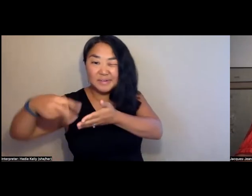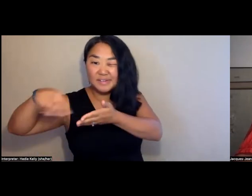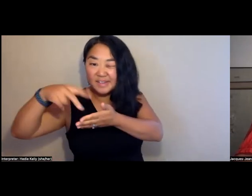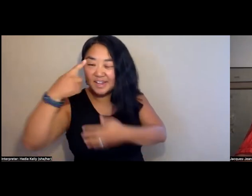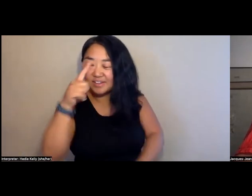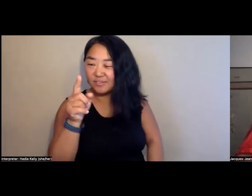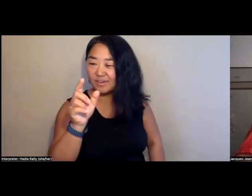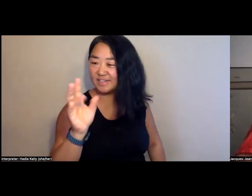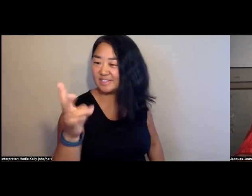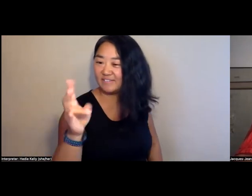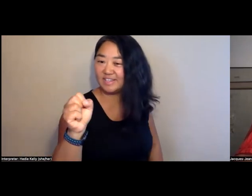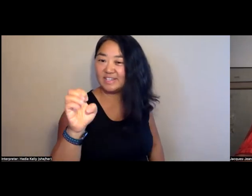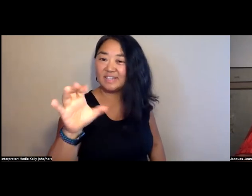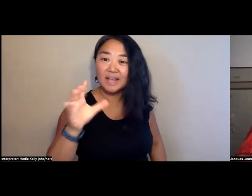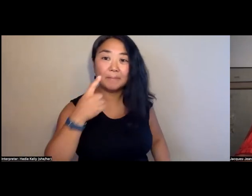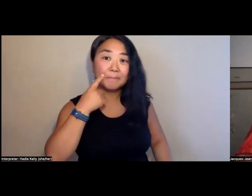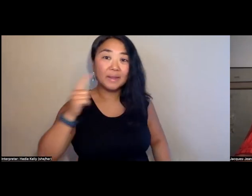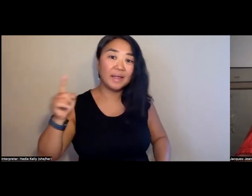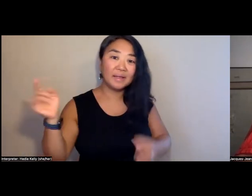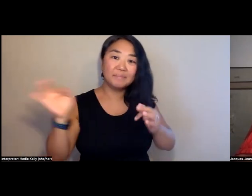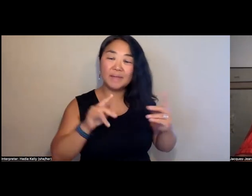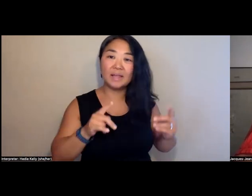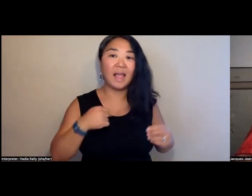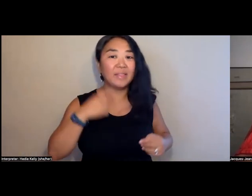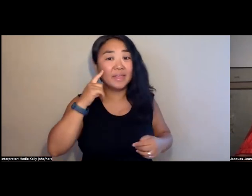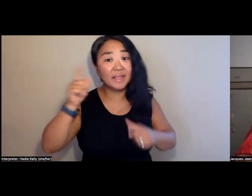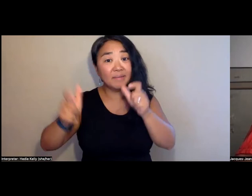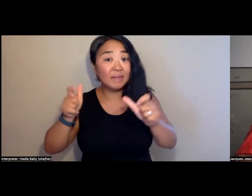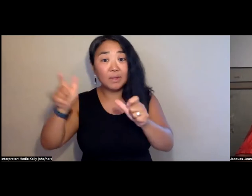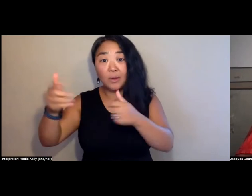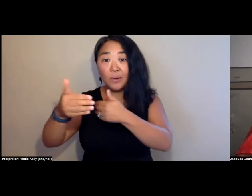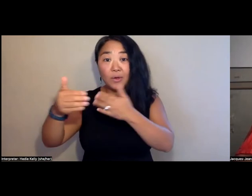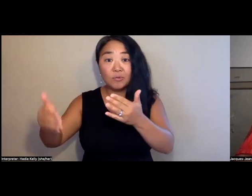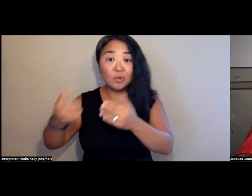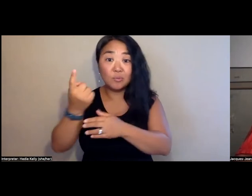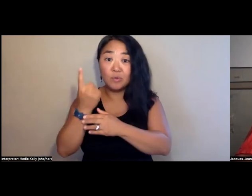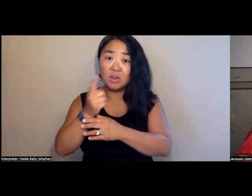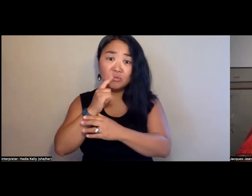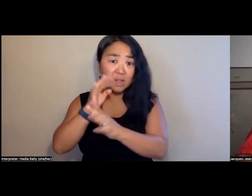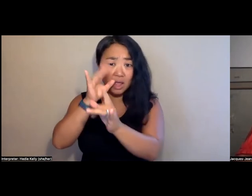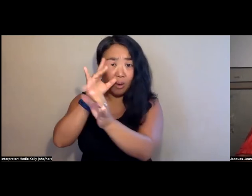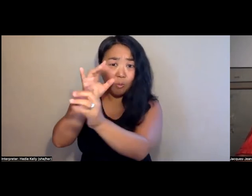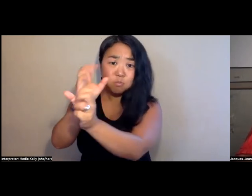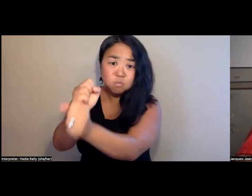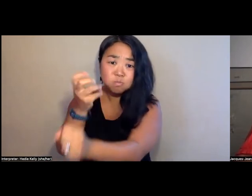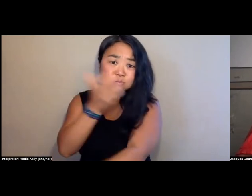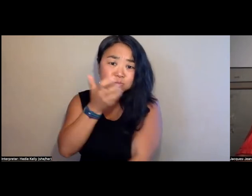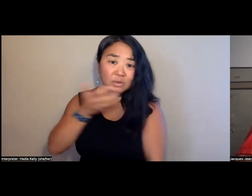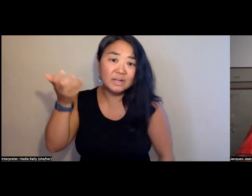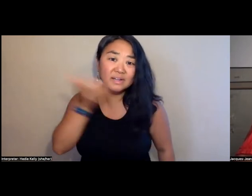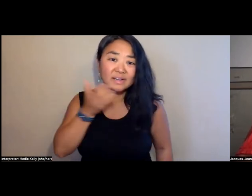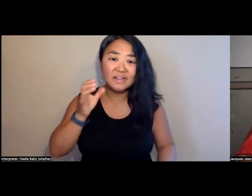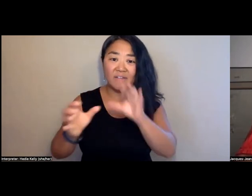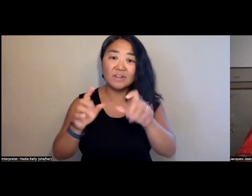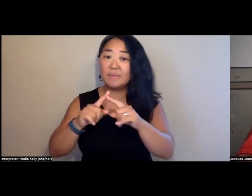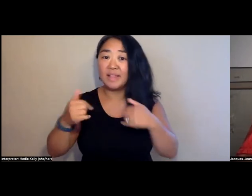seconds until everyone comes back. Folks in room one are apparently having a very captivating conversation, but they only have 8 more seconds to do